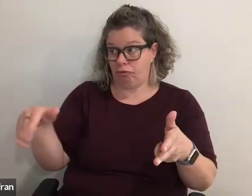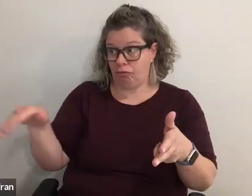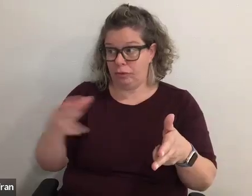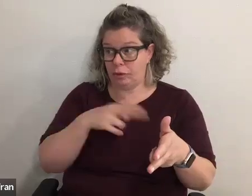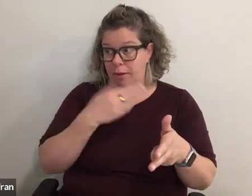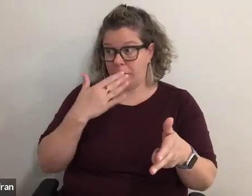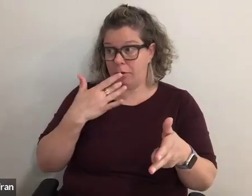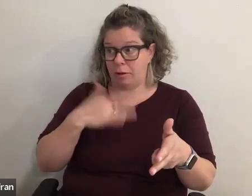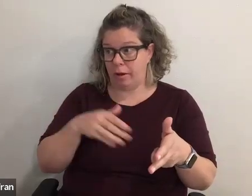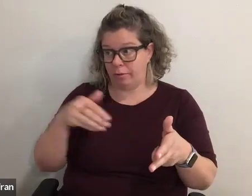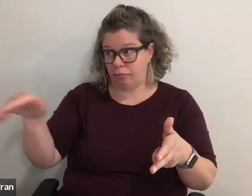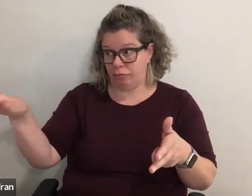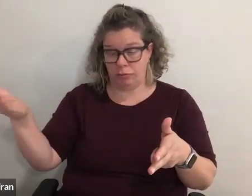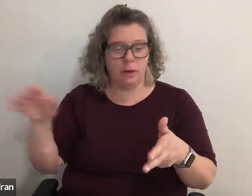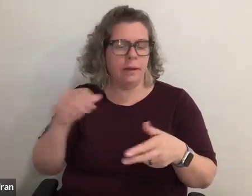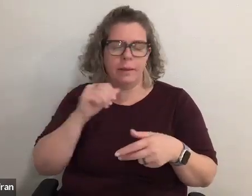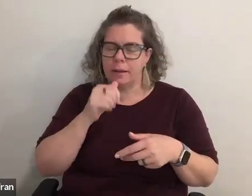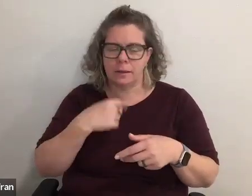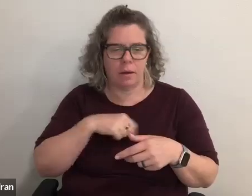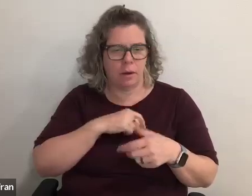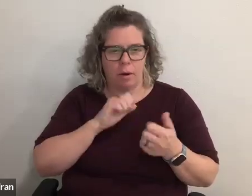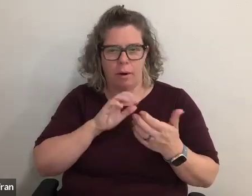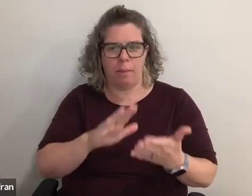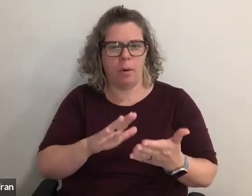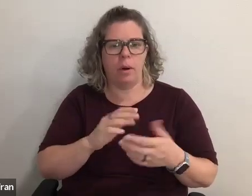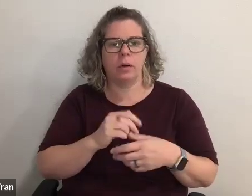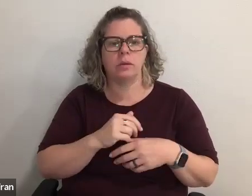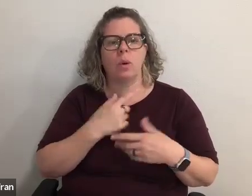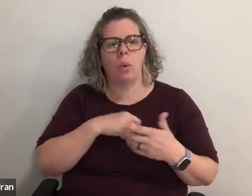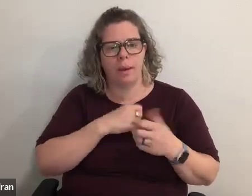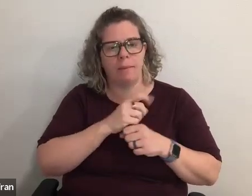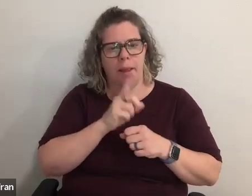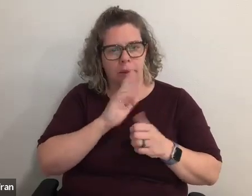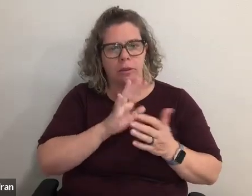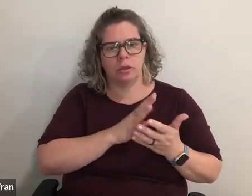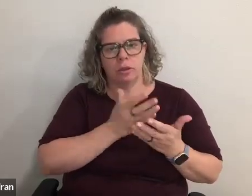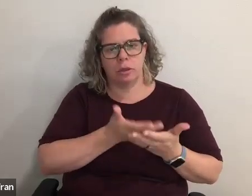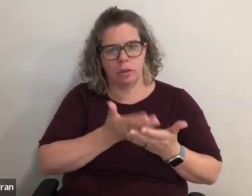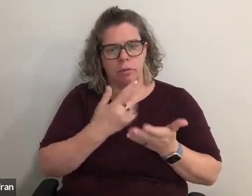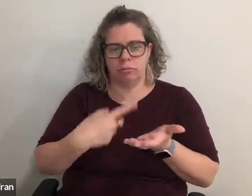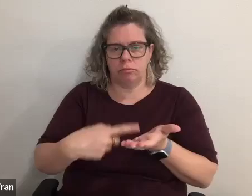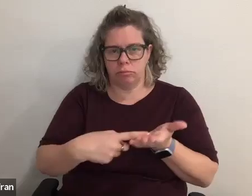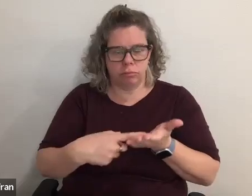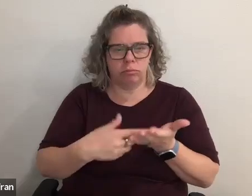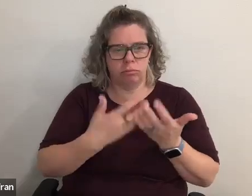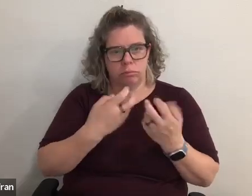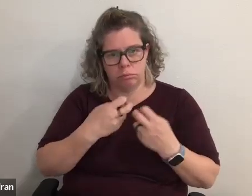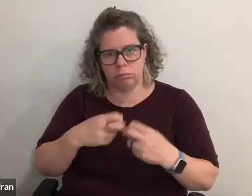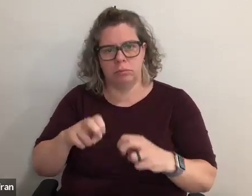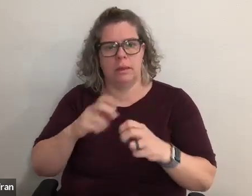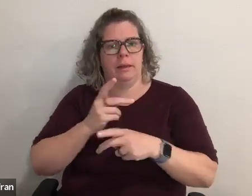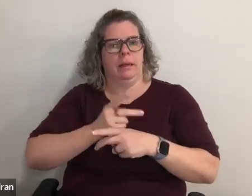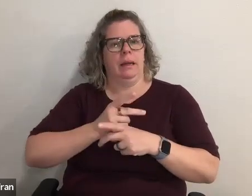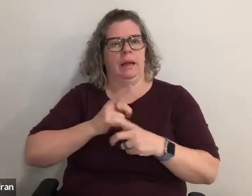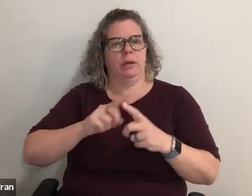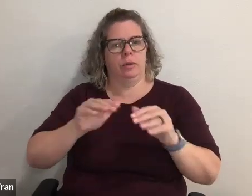Good luck. That's not what we do. That's not a warm handoff. Warm handoffs mean we're going to help that person get handed off